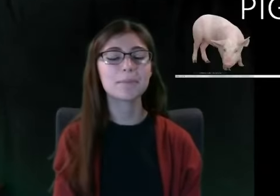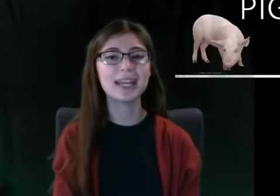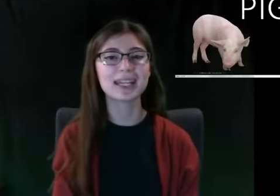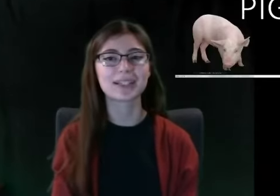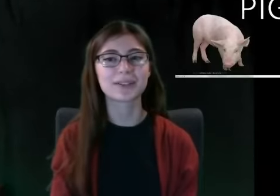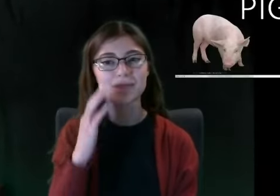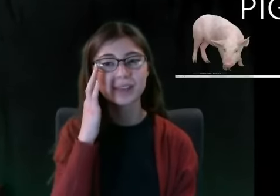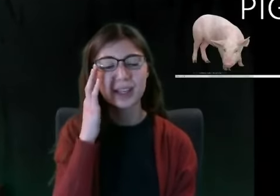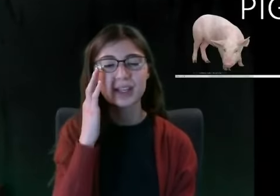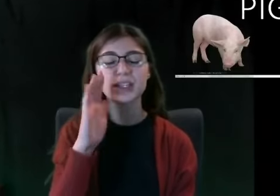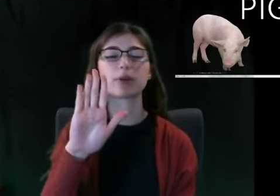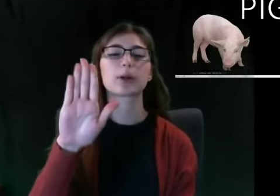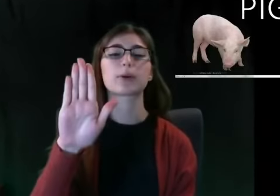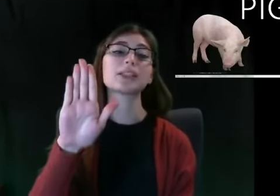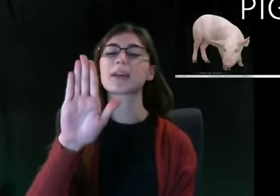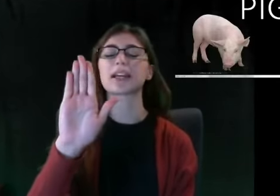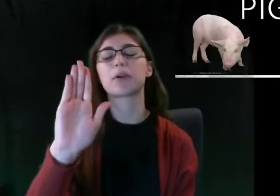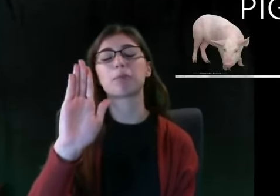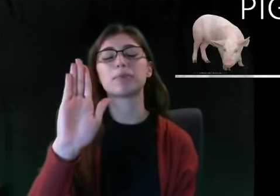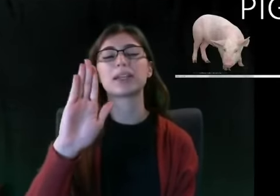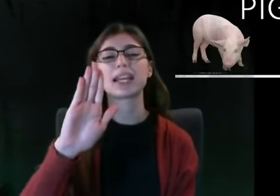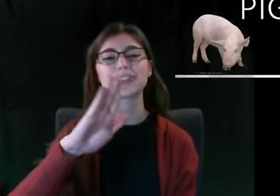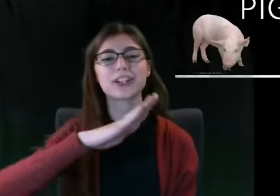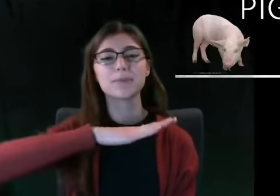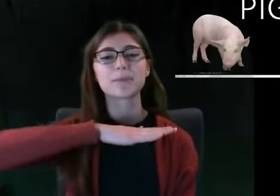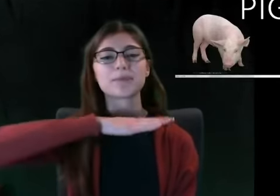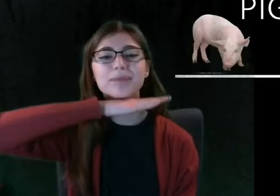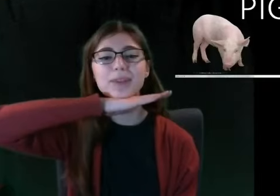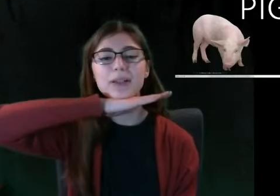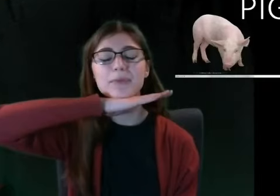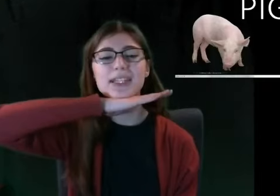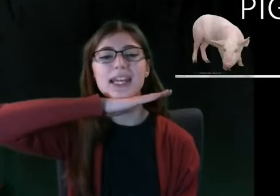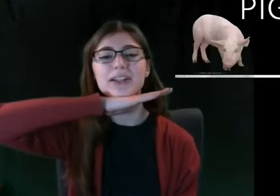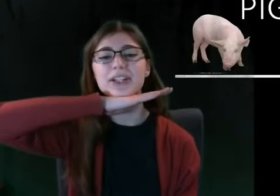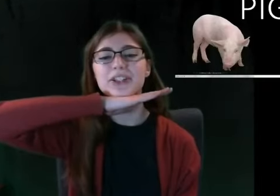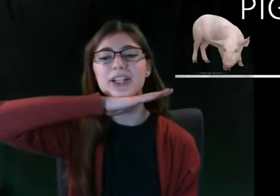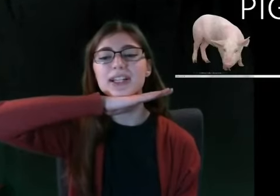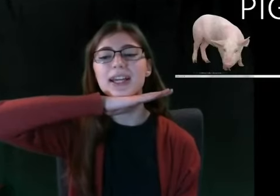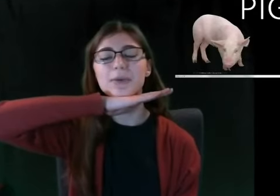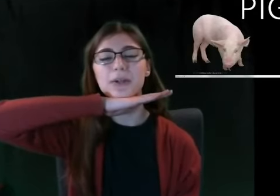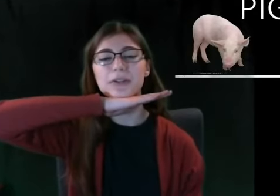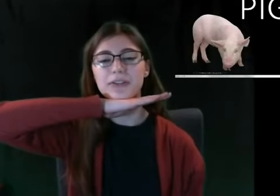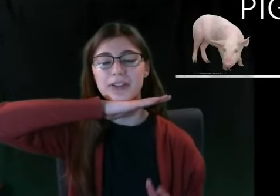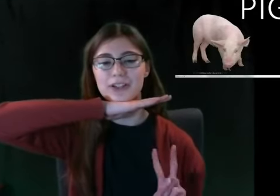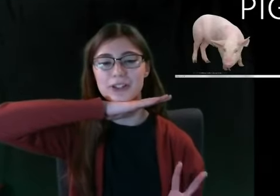Pig. You are going to make an open B hand shape. Set it under your chin and wiggle your fingers